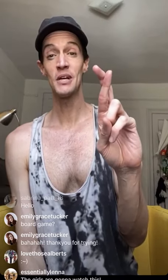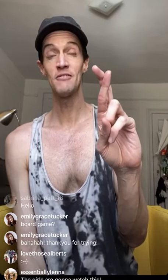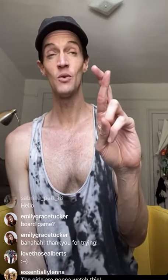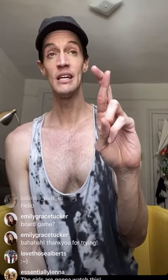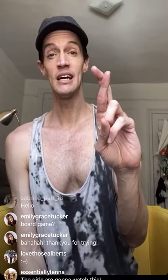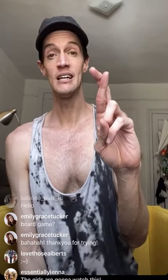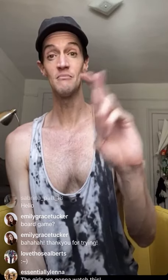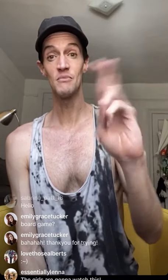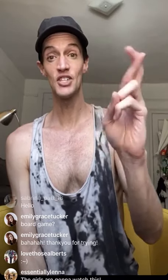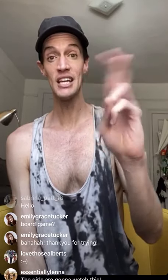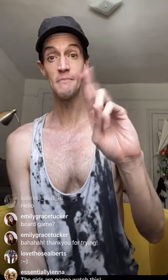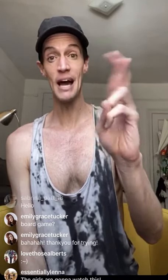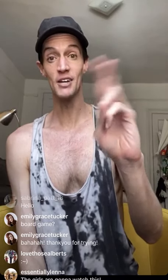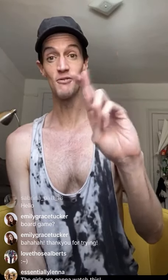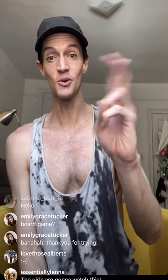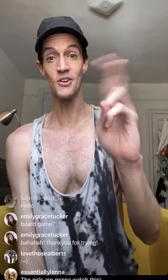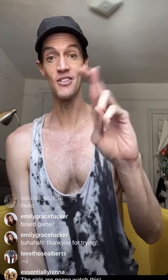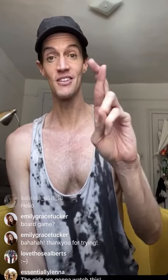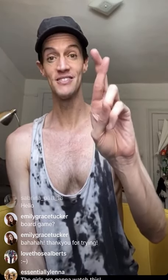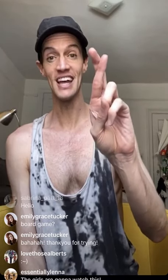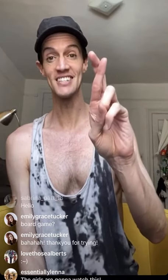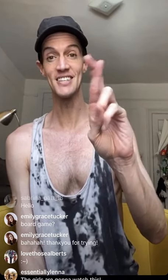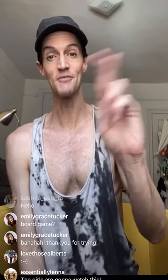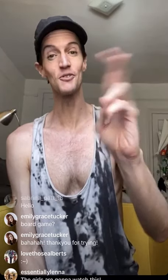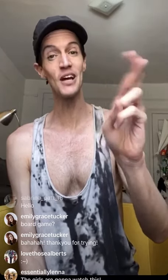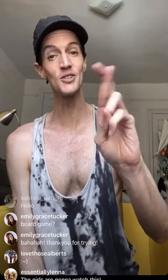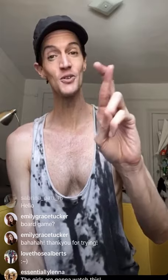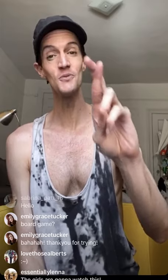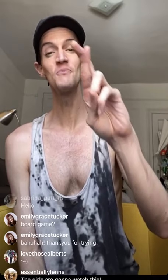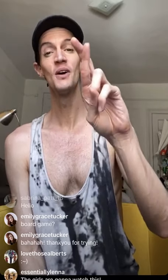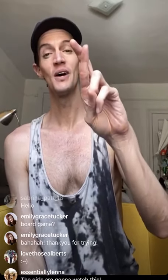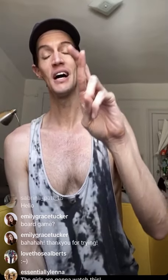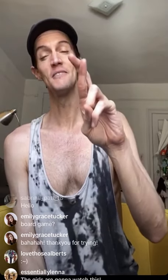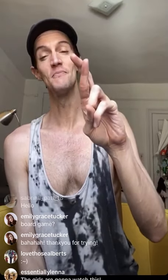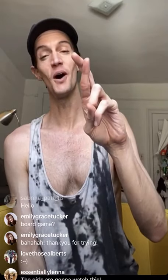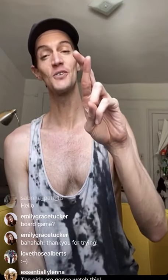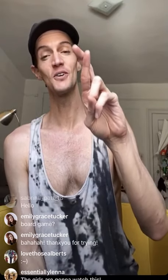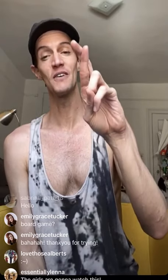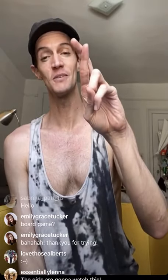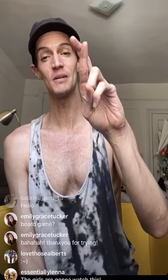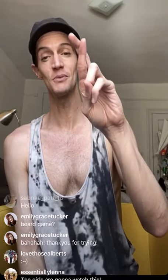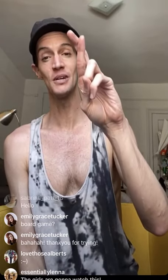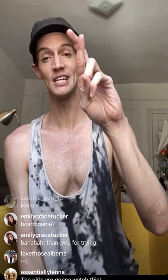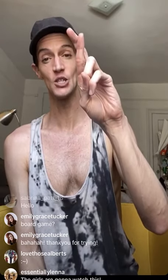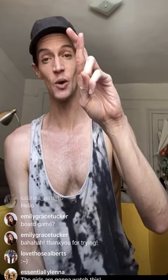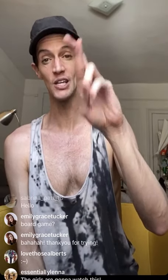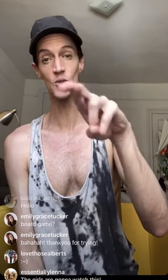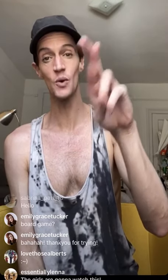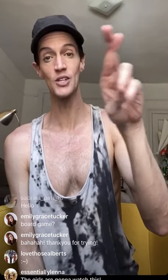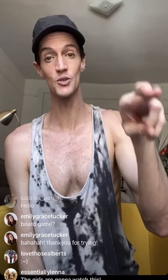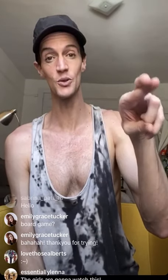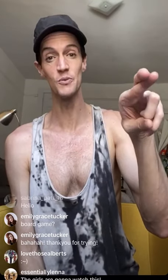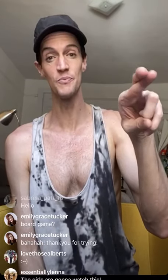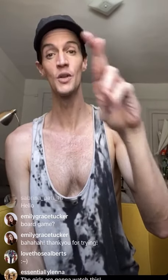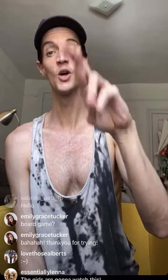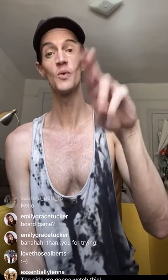we shake it back and forth, that's the sign for restroom. Also, I've seen people hit it twice, restroom,